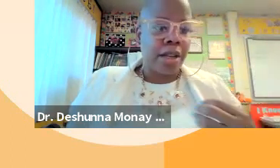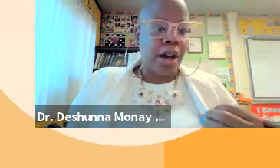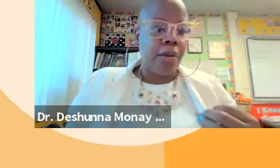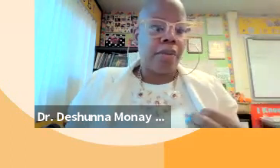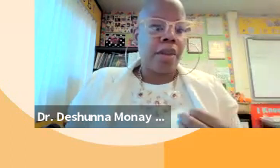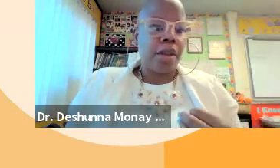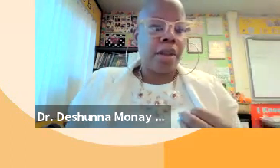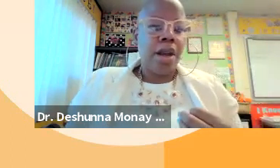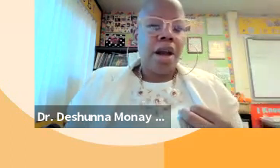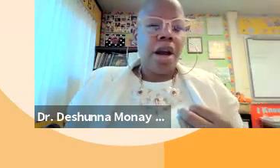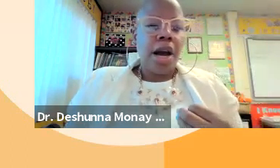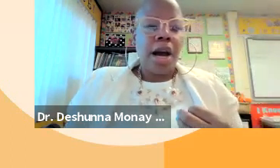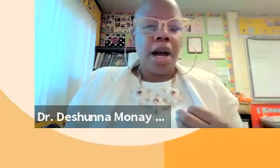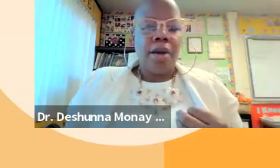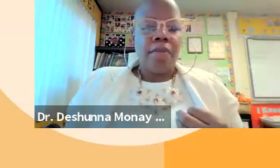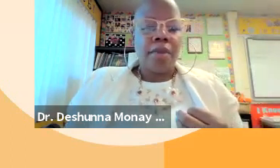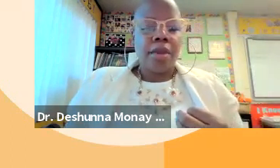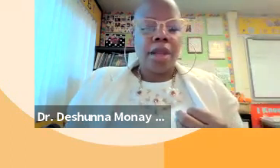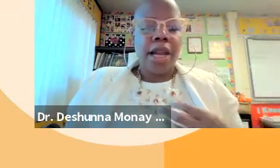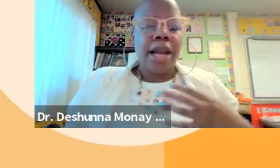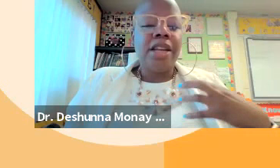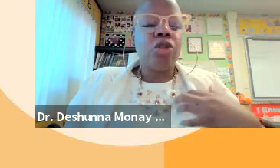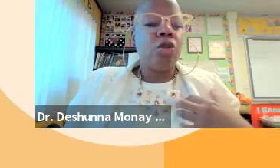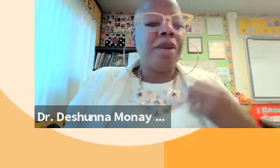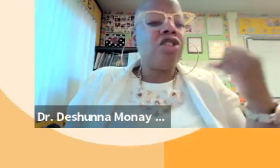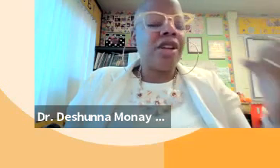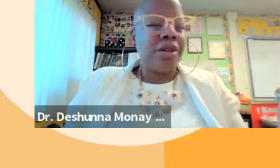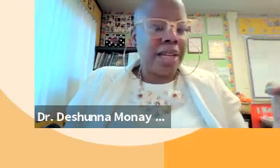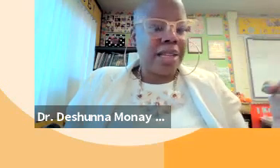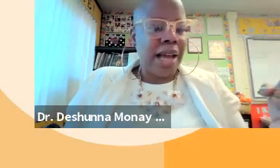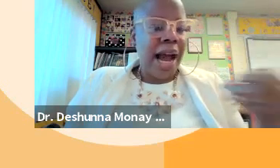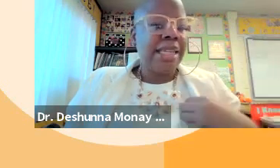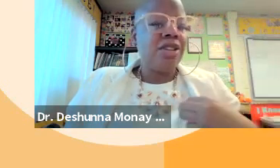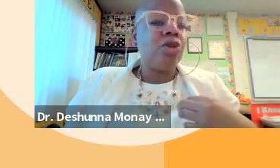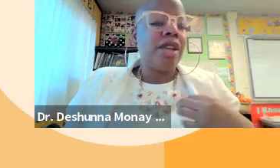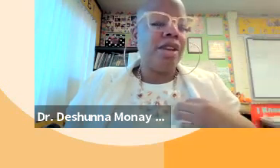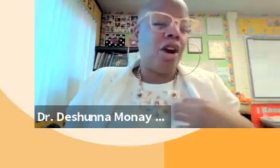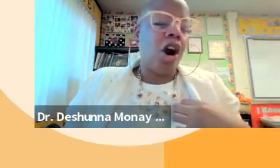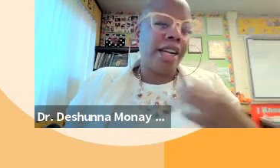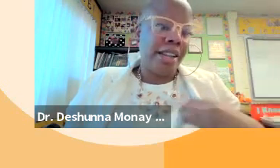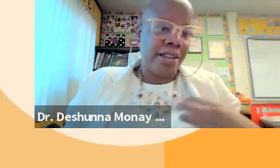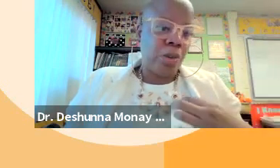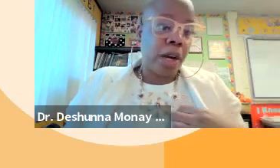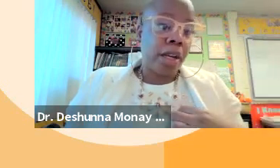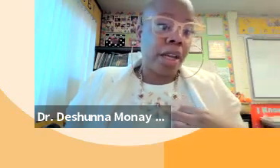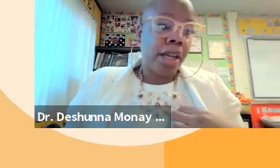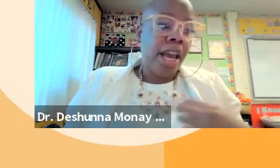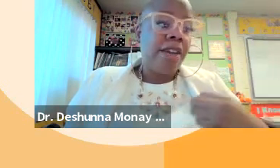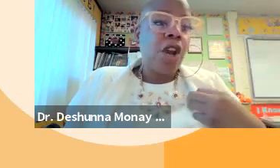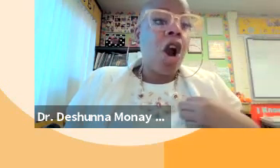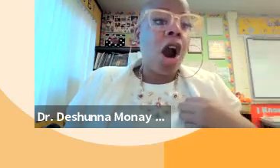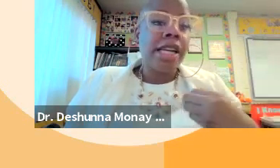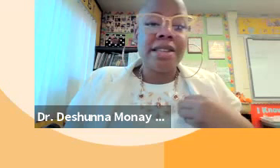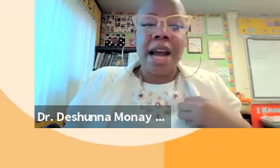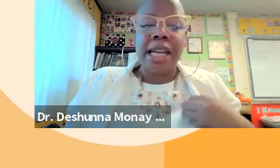3 years ago. And I need you to be generous. I need to see your heart in this work.